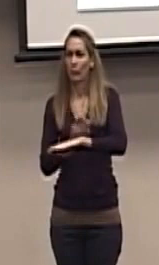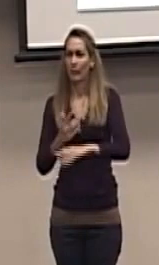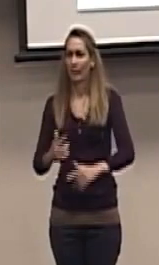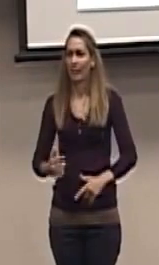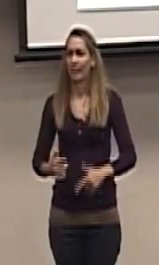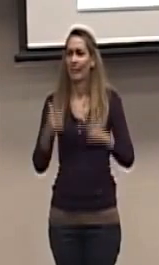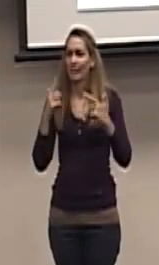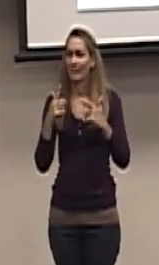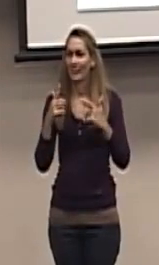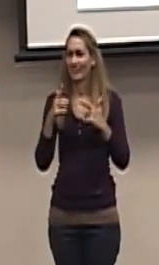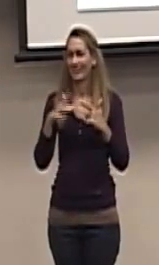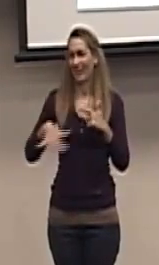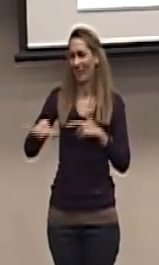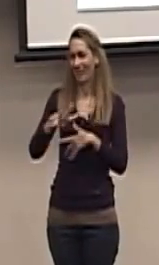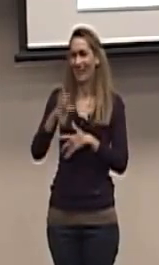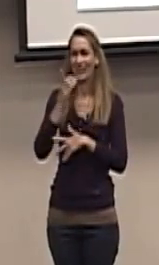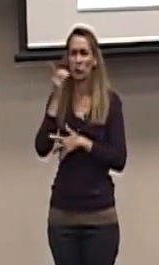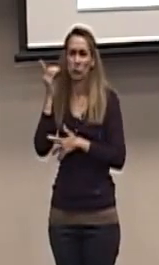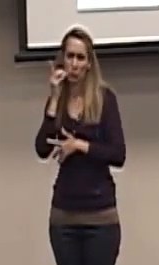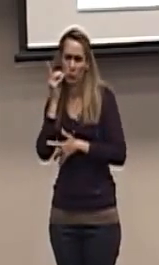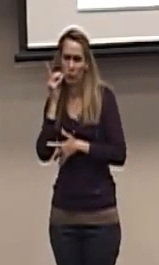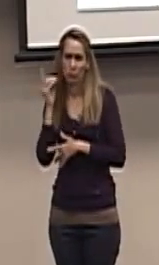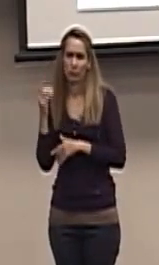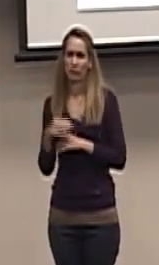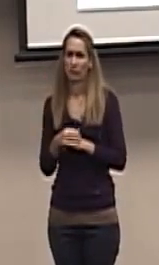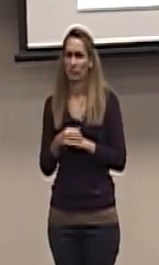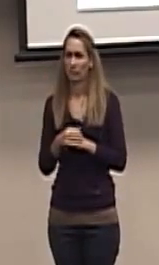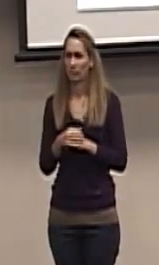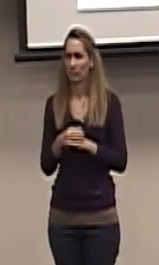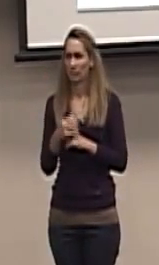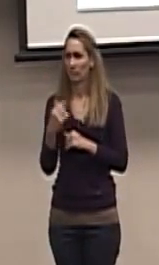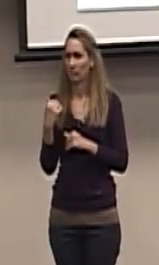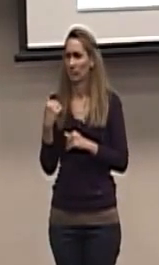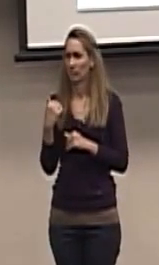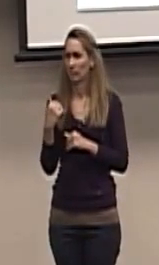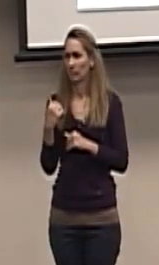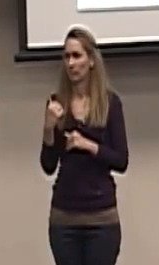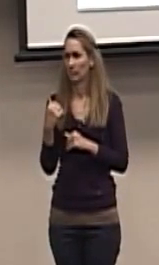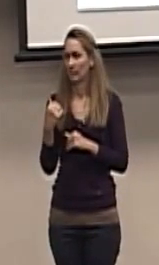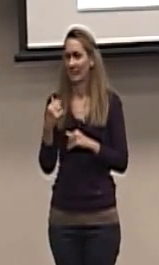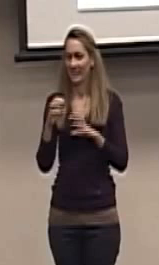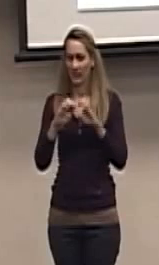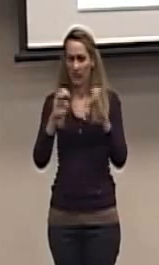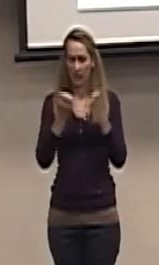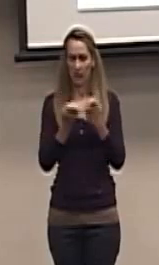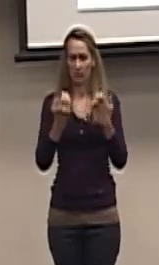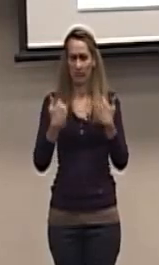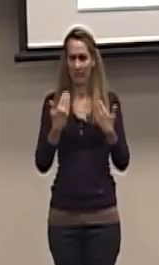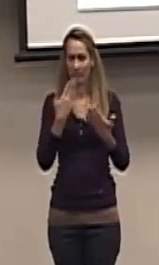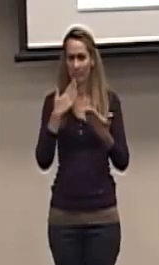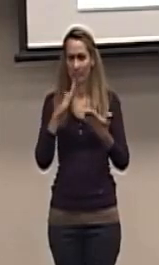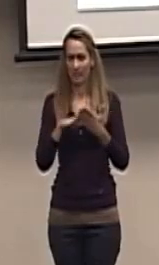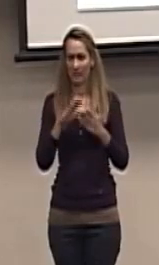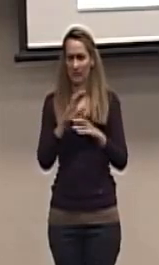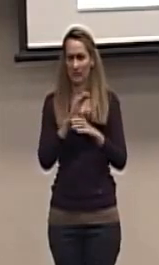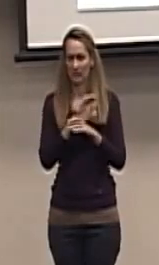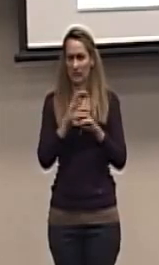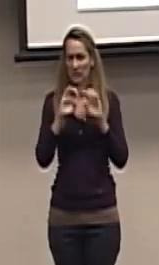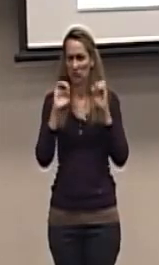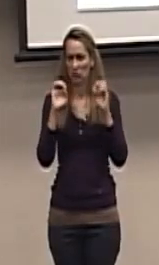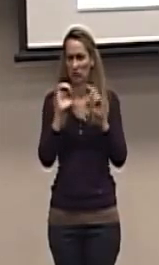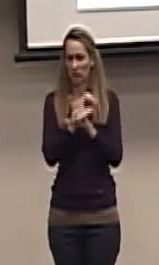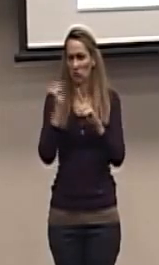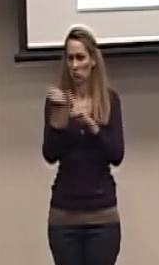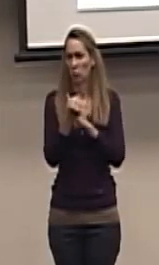campus. Honestly, we are reducing enrollment because of the economic situation in Ghana today.